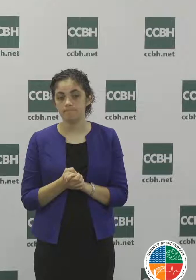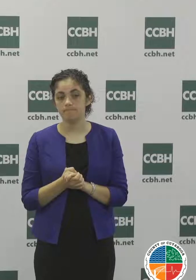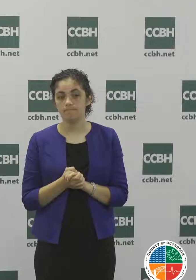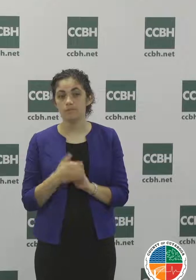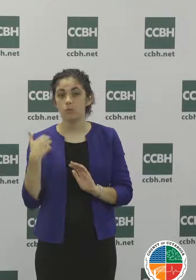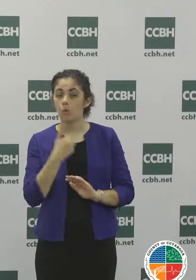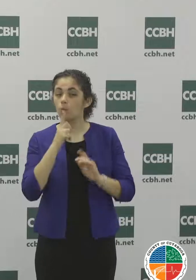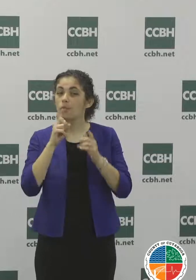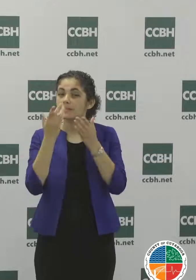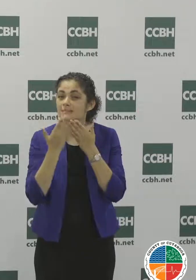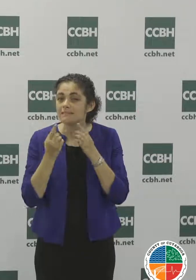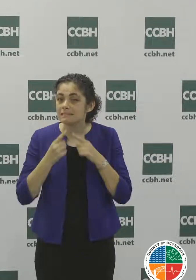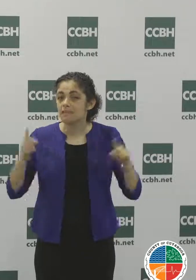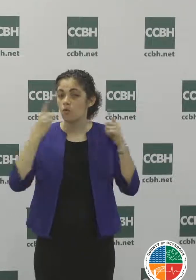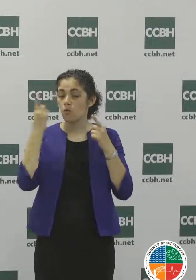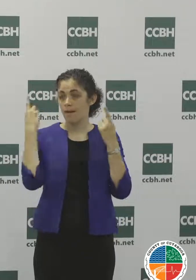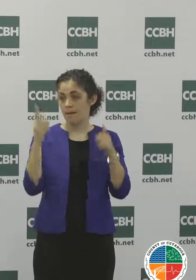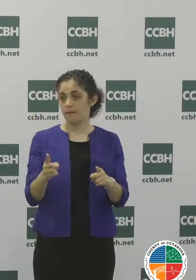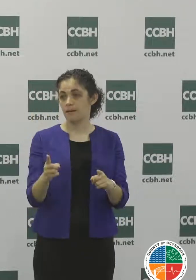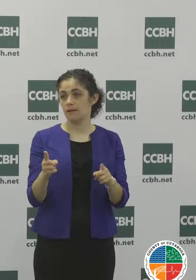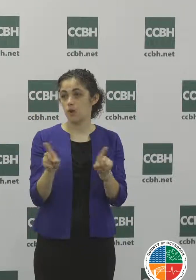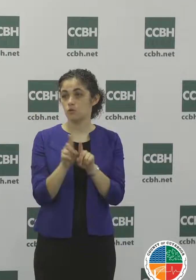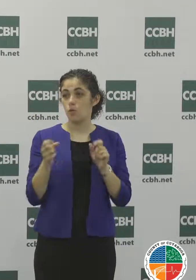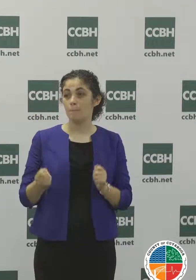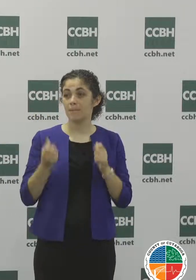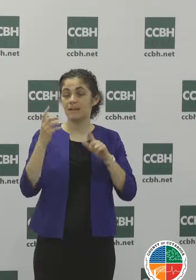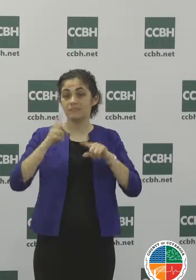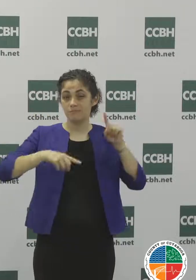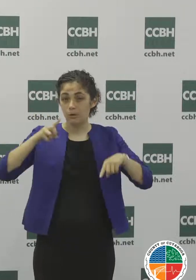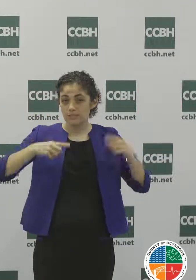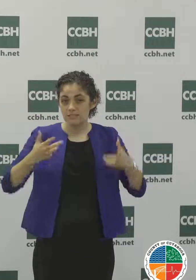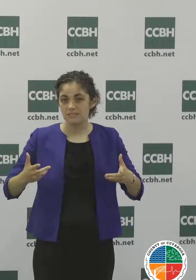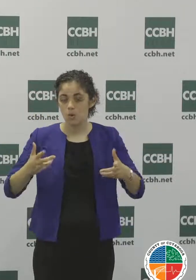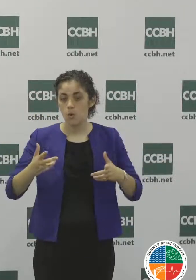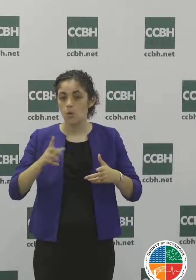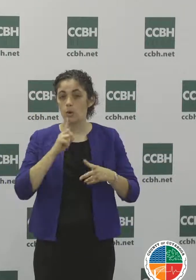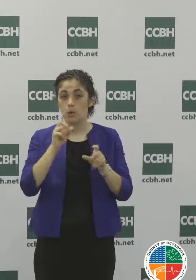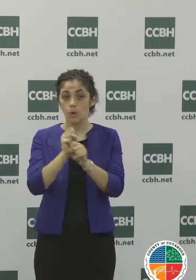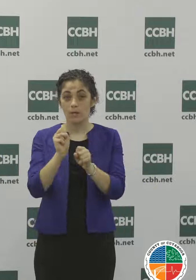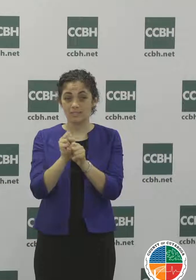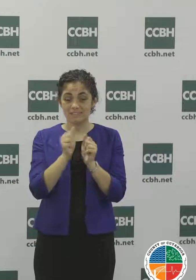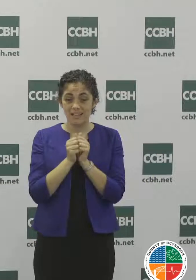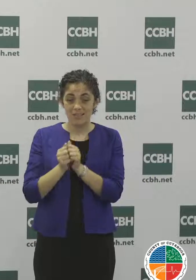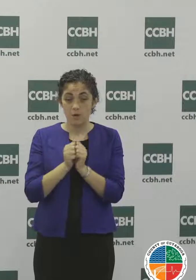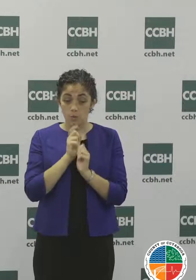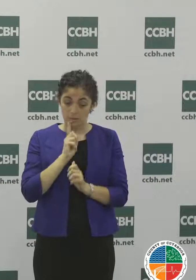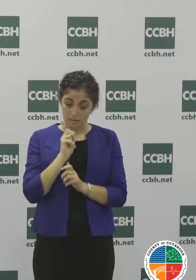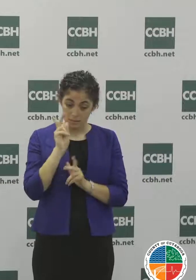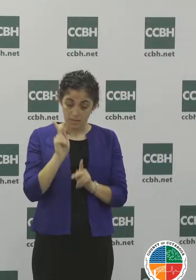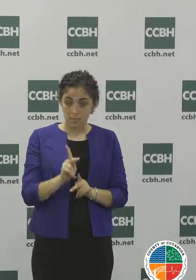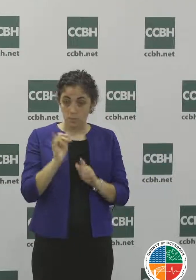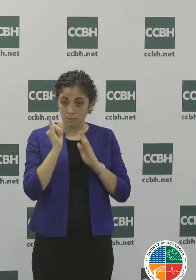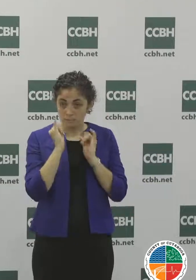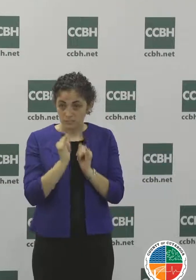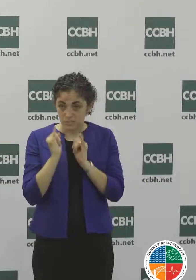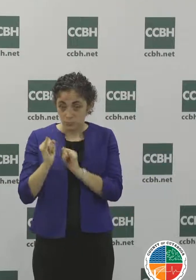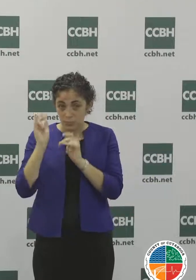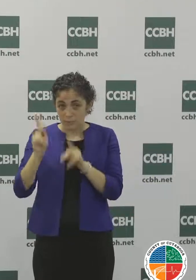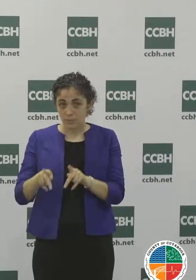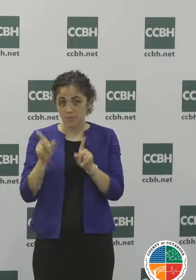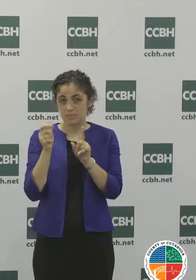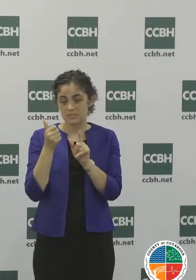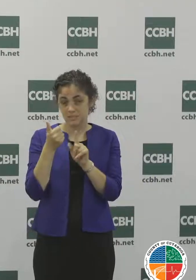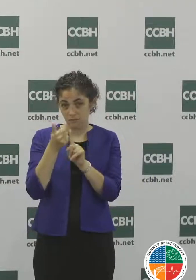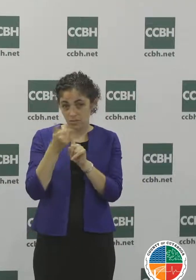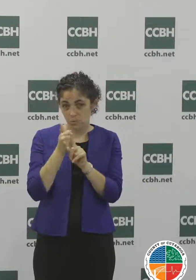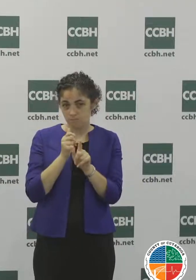We've been successful in doing this thanks to many factors, primarily the cooperation of those that have been directly involved, the individuals that we are